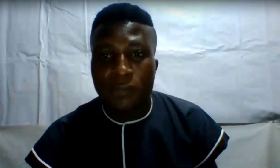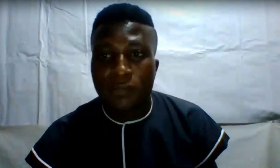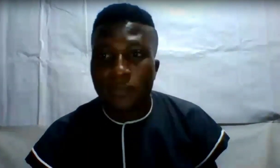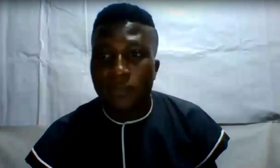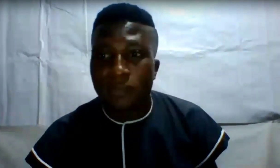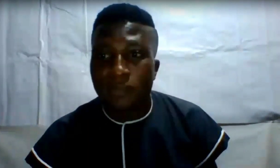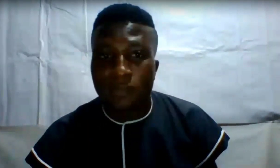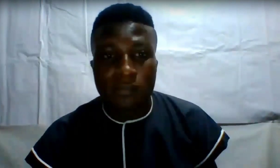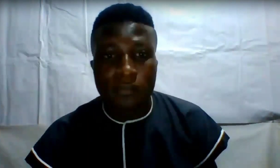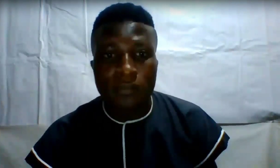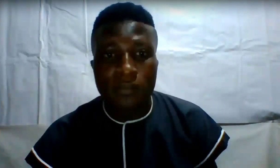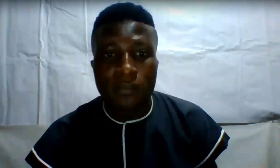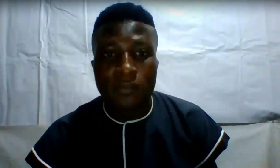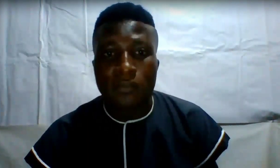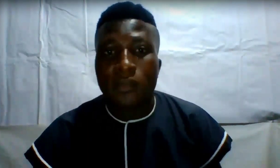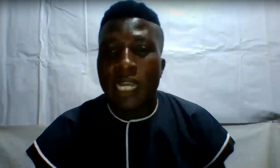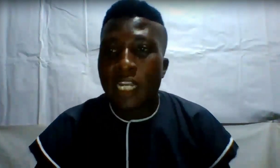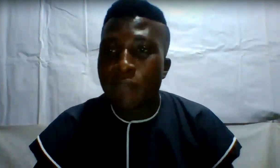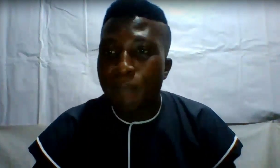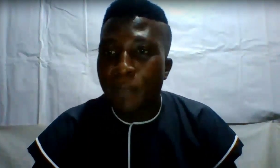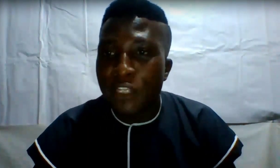Admin, please unmute Omolayo.